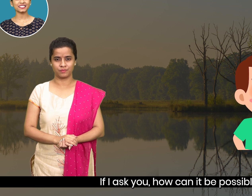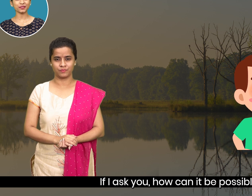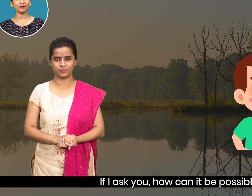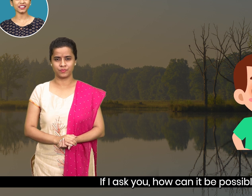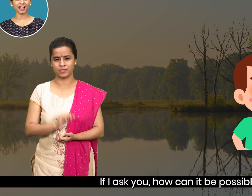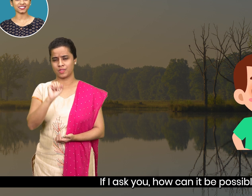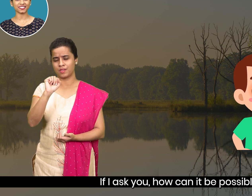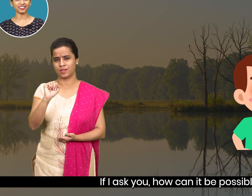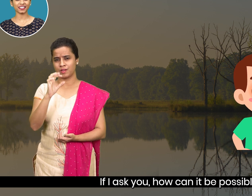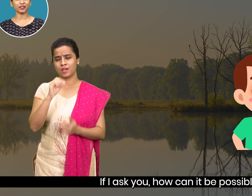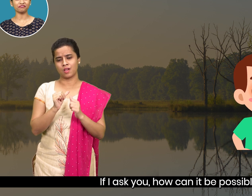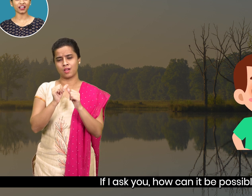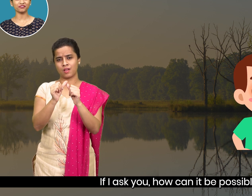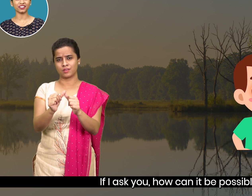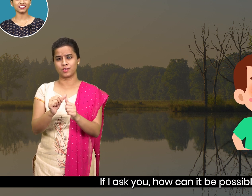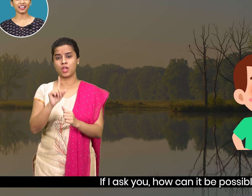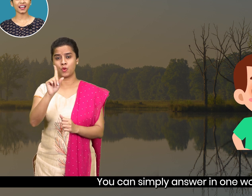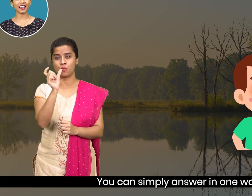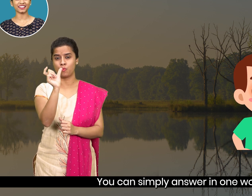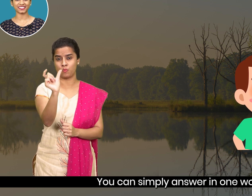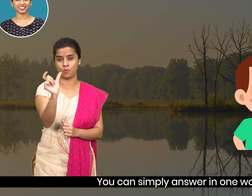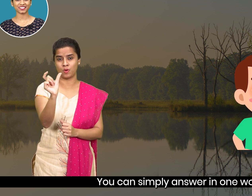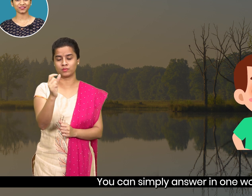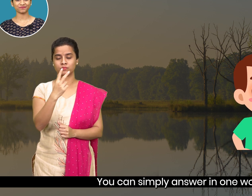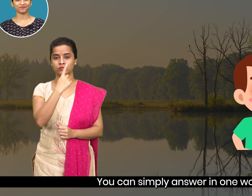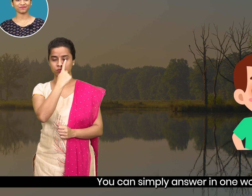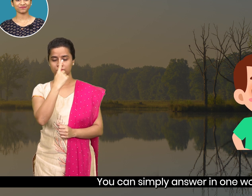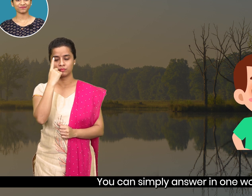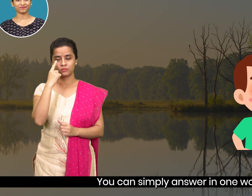You can simply answer in one word, eyes.